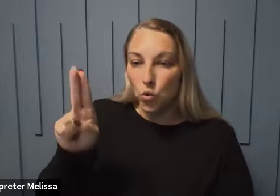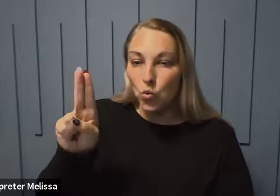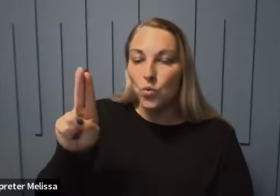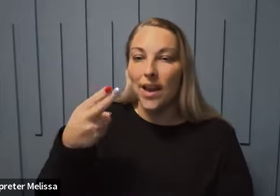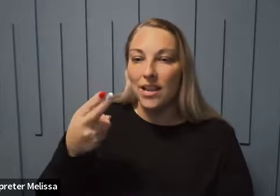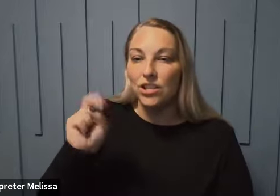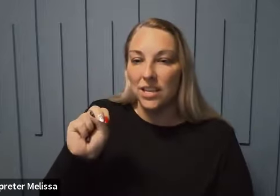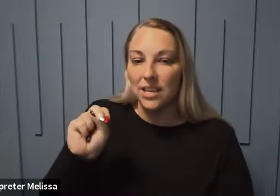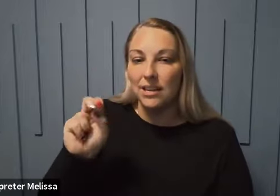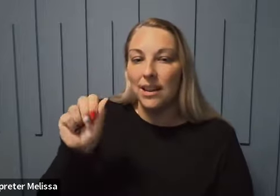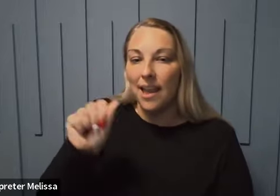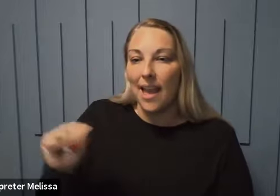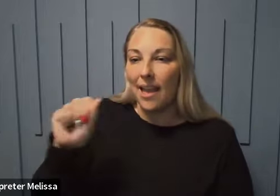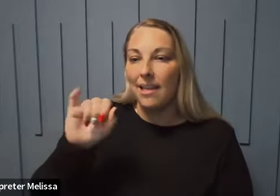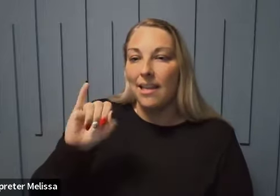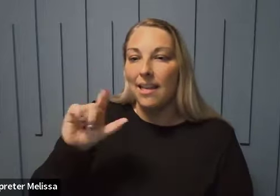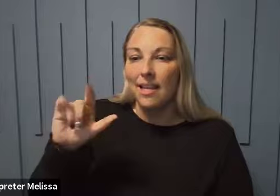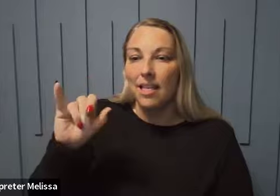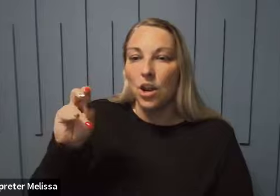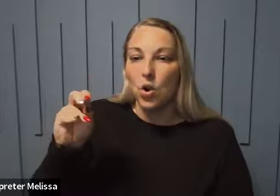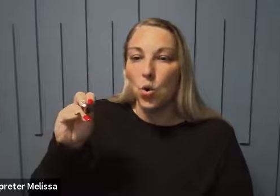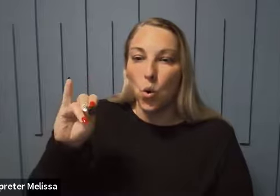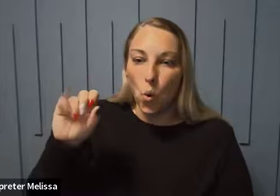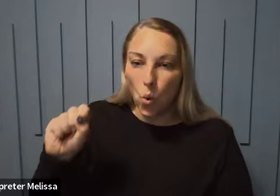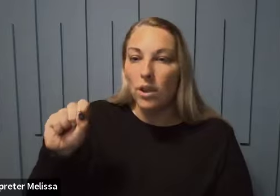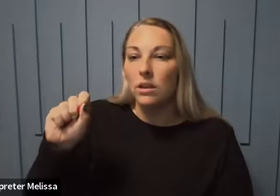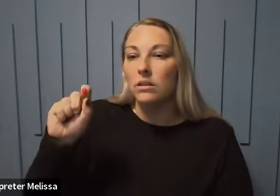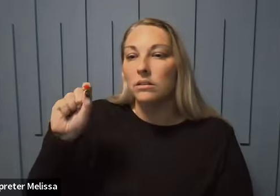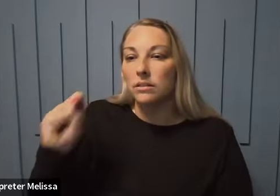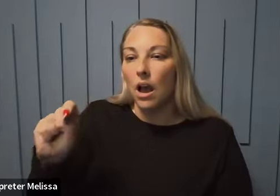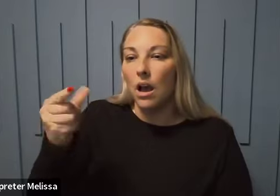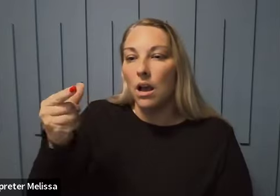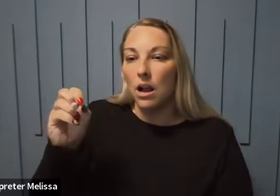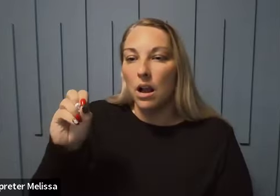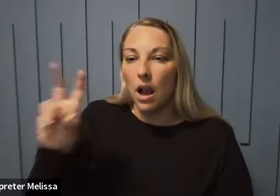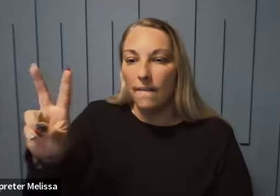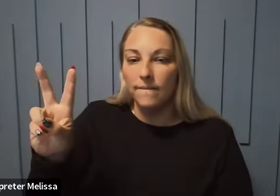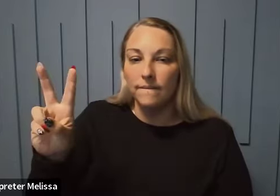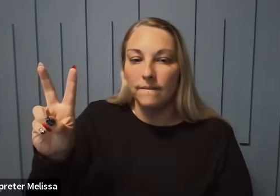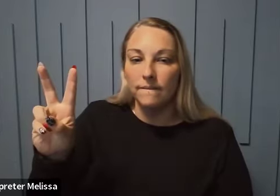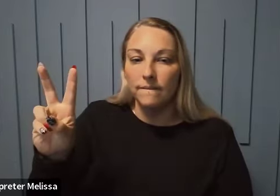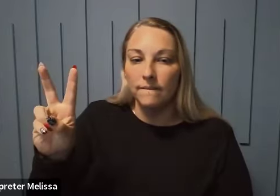Kuhn, at Illinois, all spelled out, .gov.